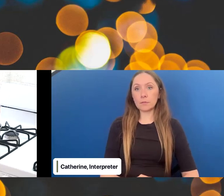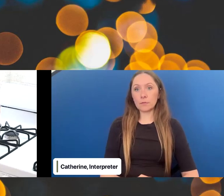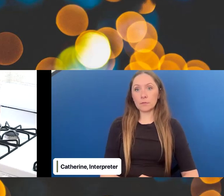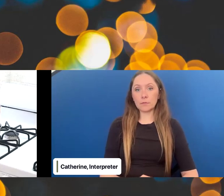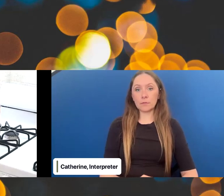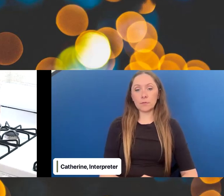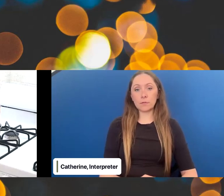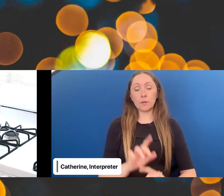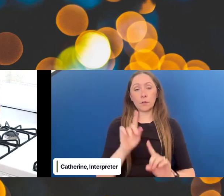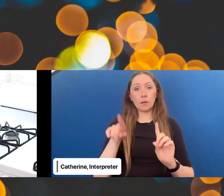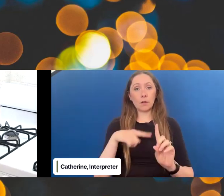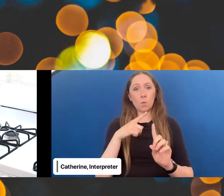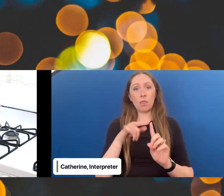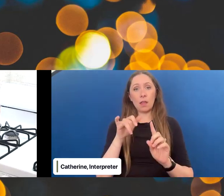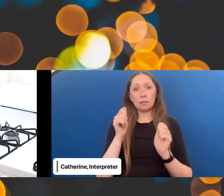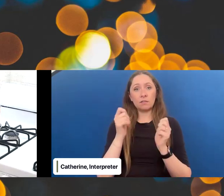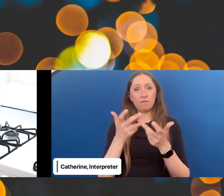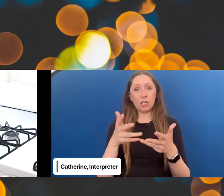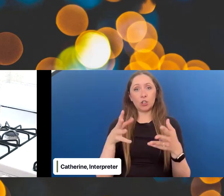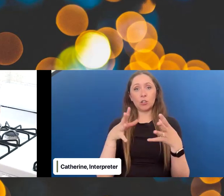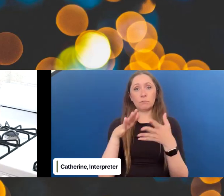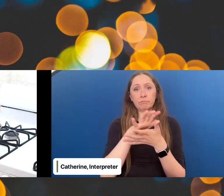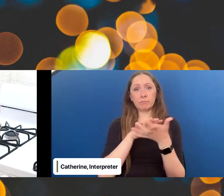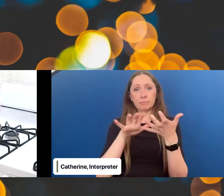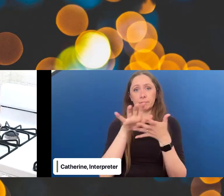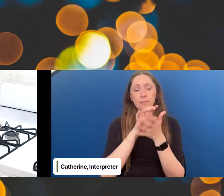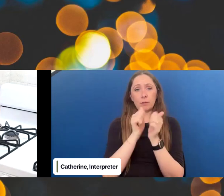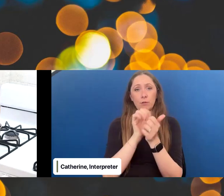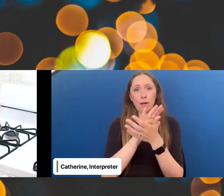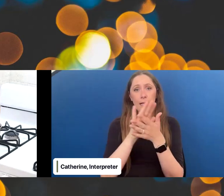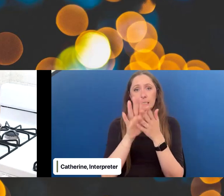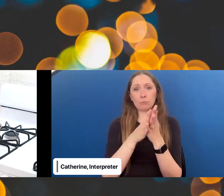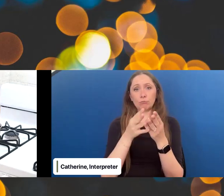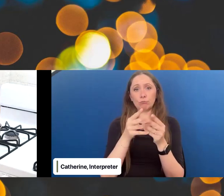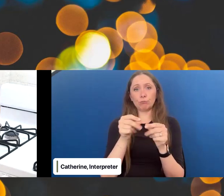Okay, once that's all dissolved together, we're gonna add